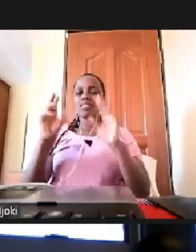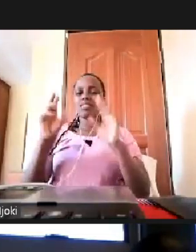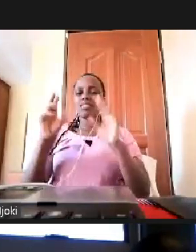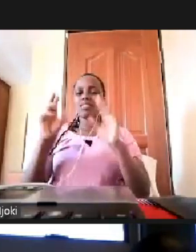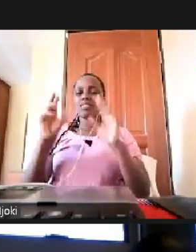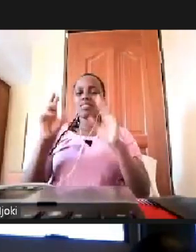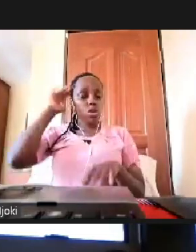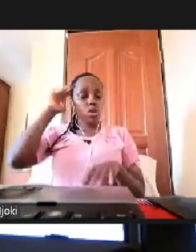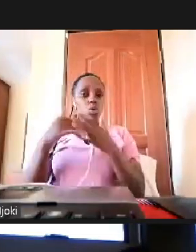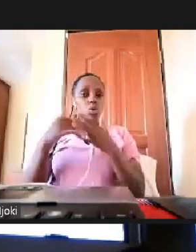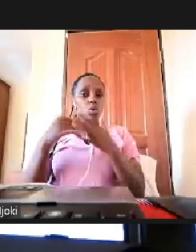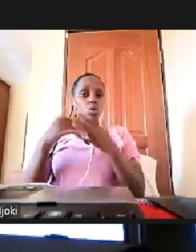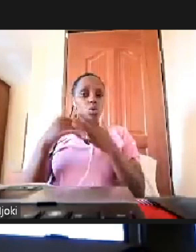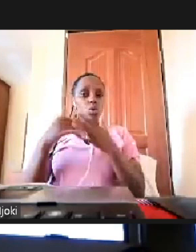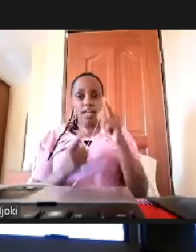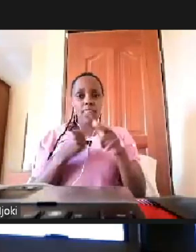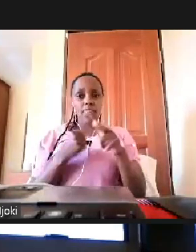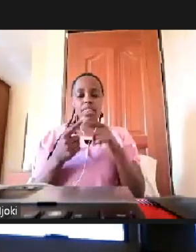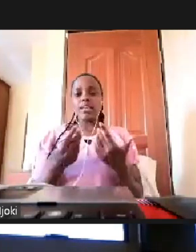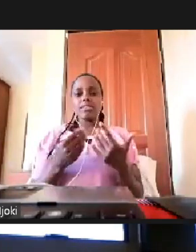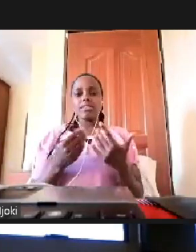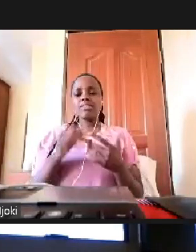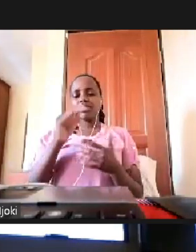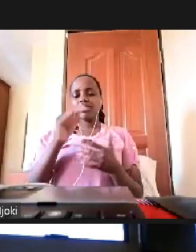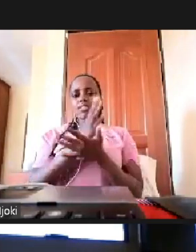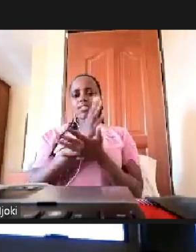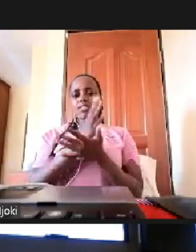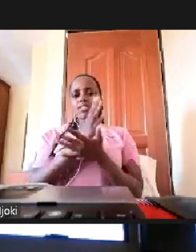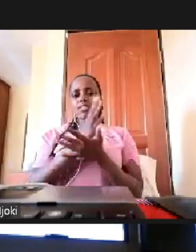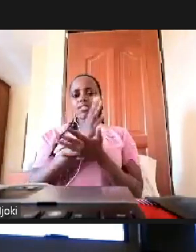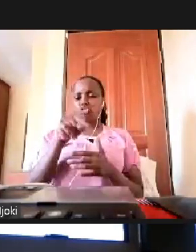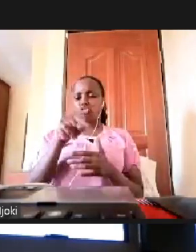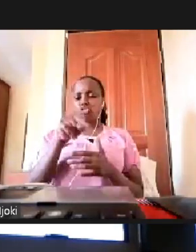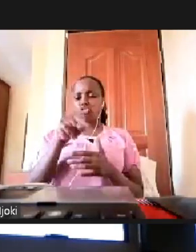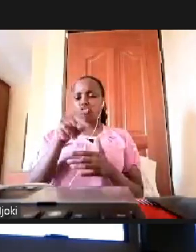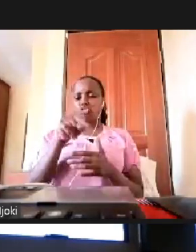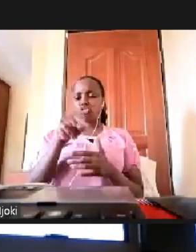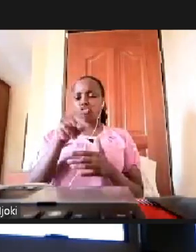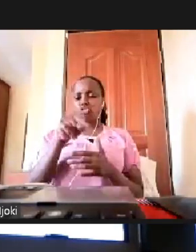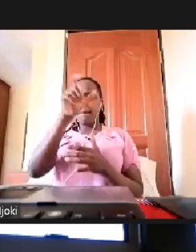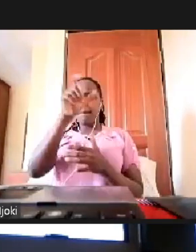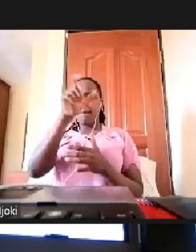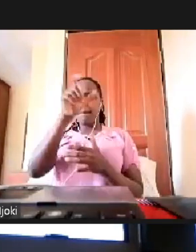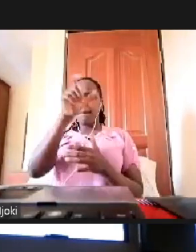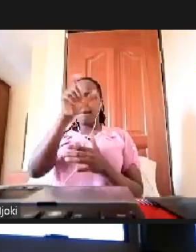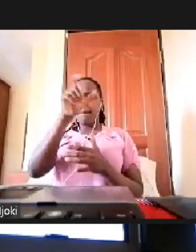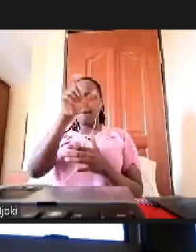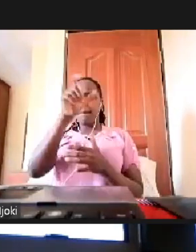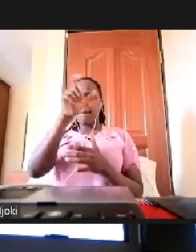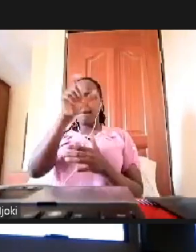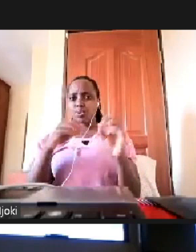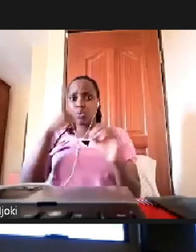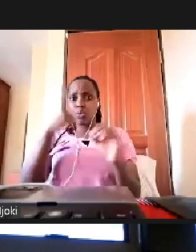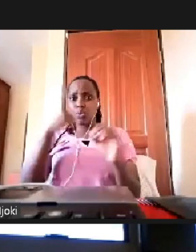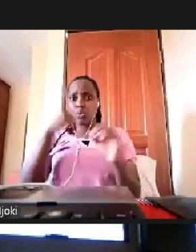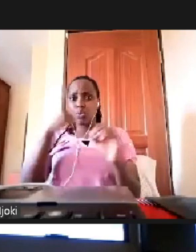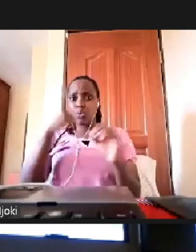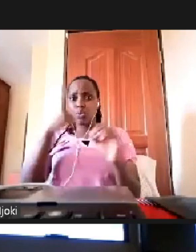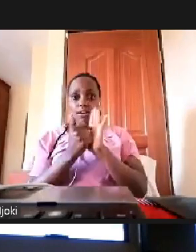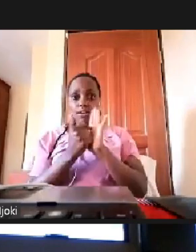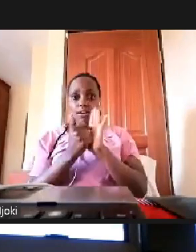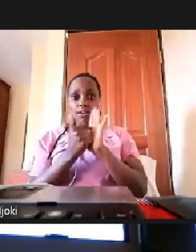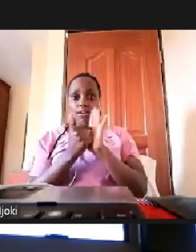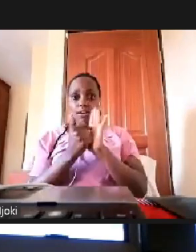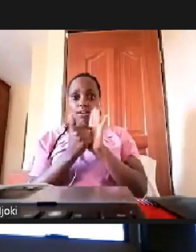the report is ready for 4 years, then there's something wrong, because somebody is not doing their work somewhere. So the example that I always use in